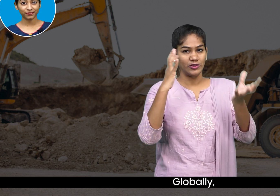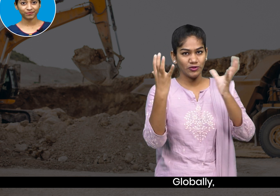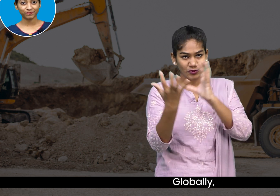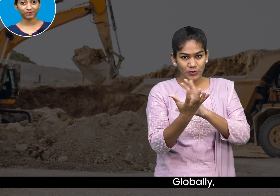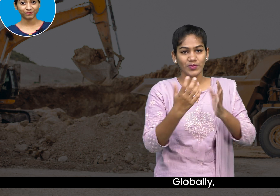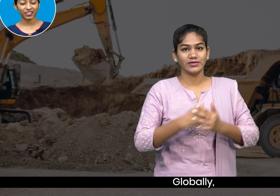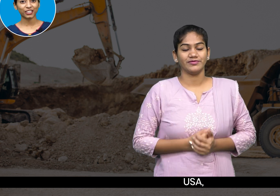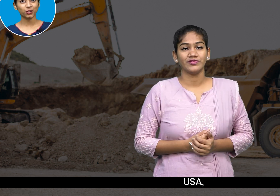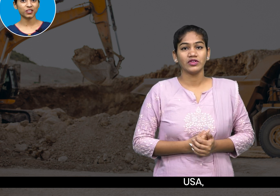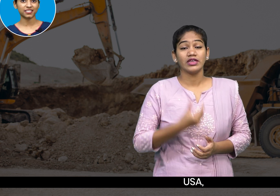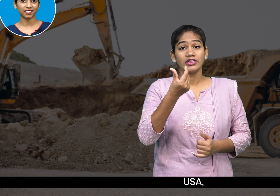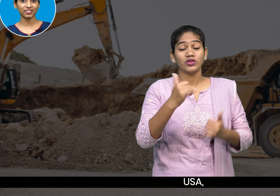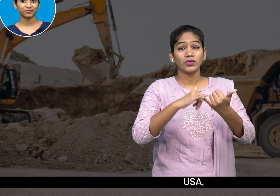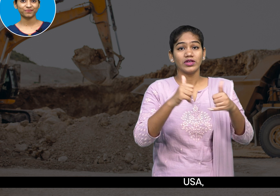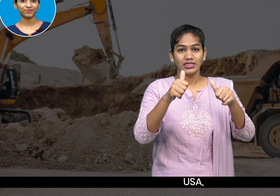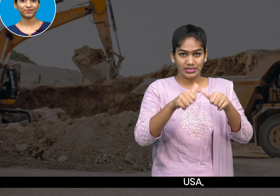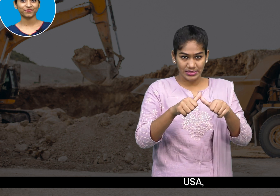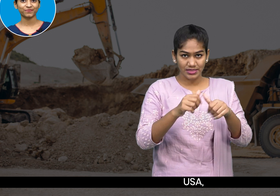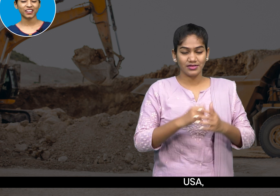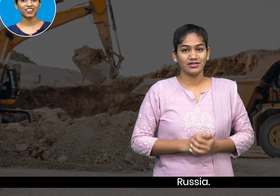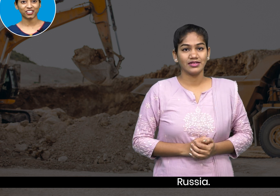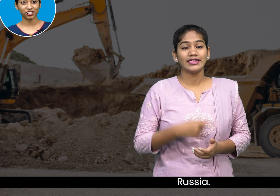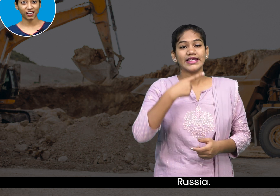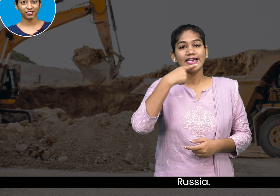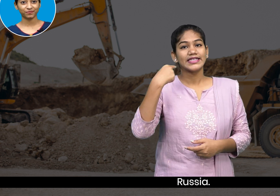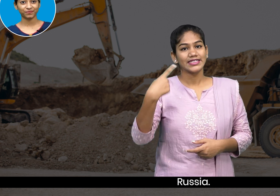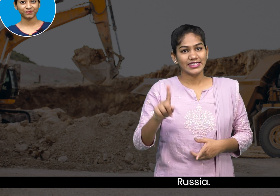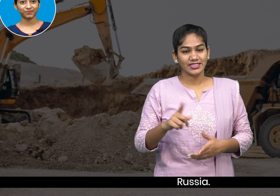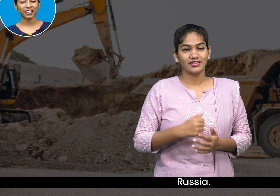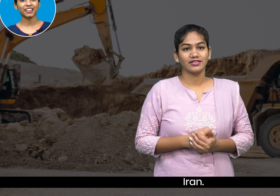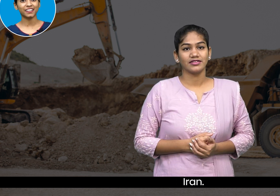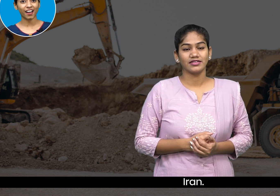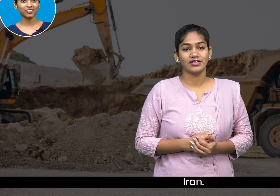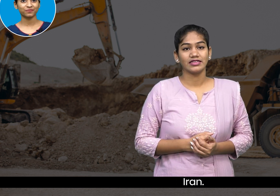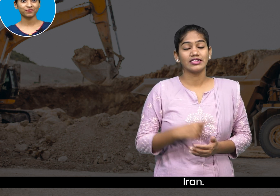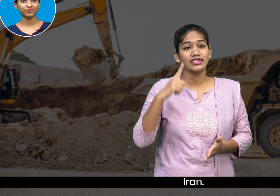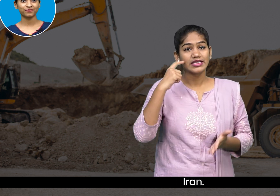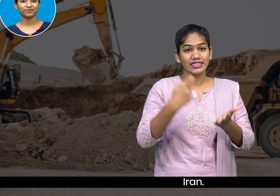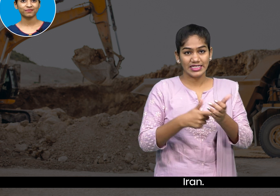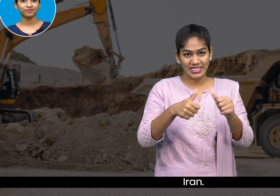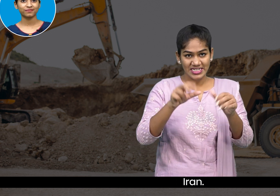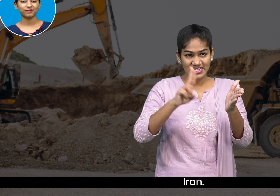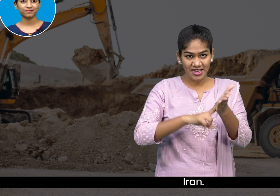Globally, USA, Russia, Iran,